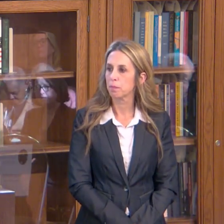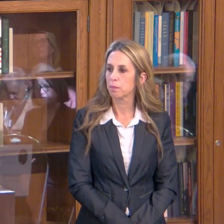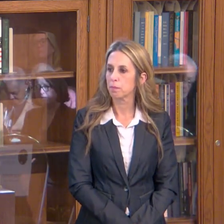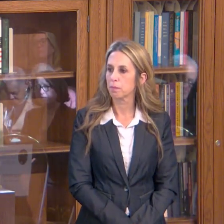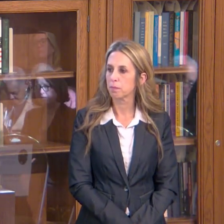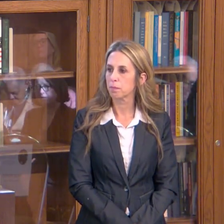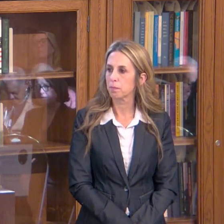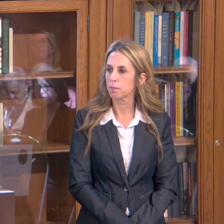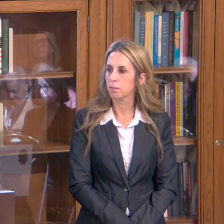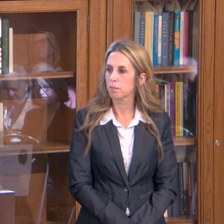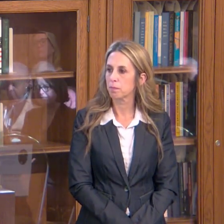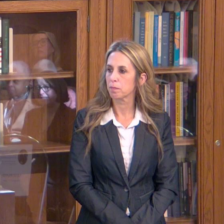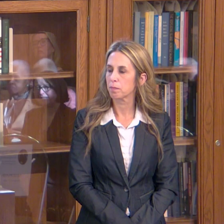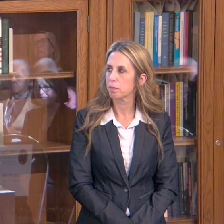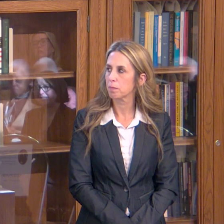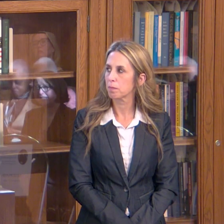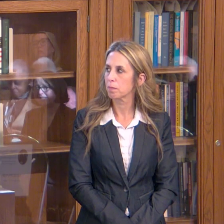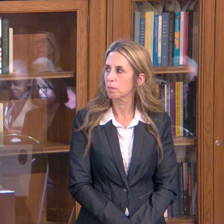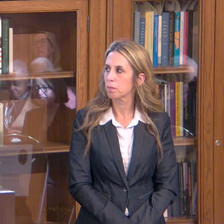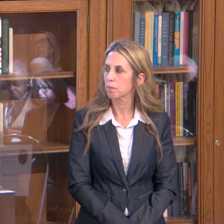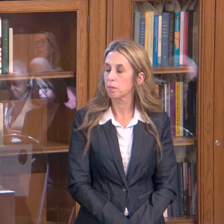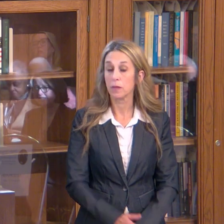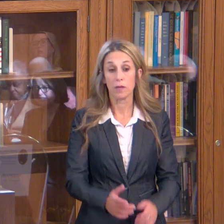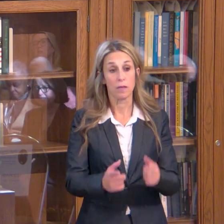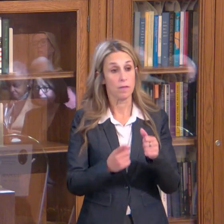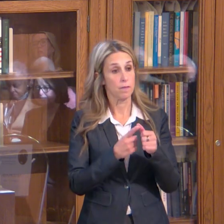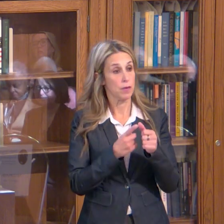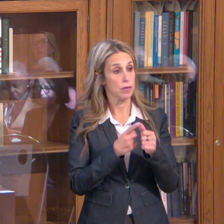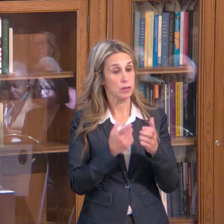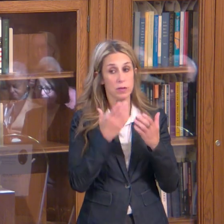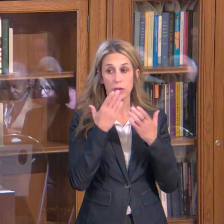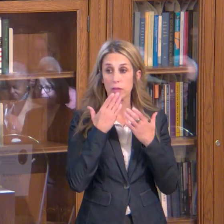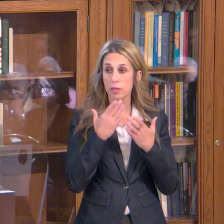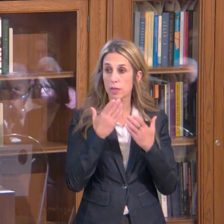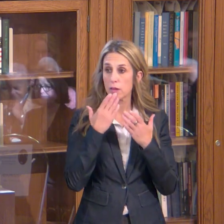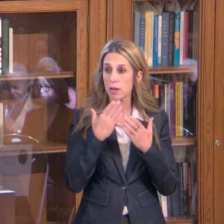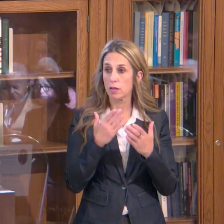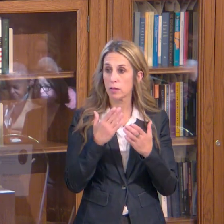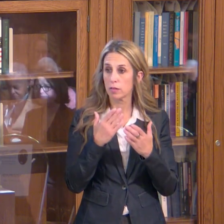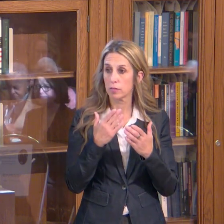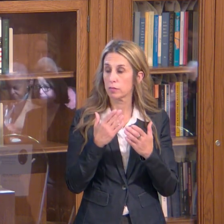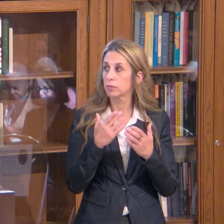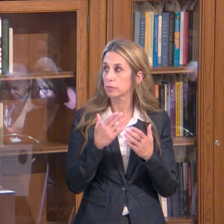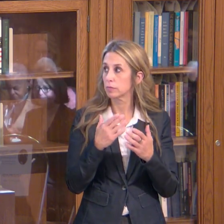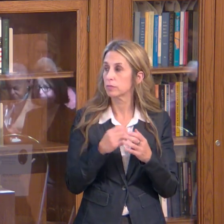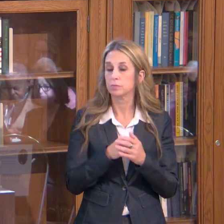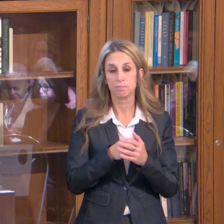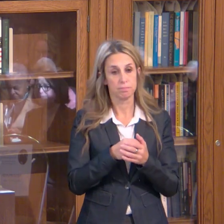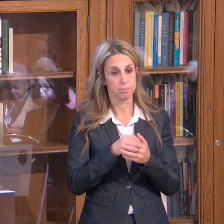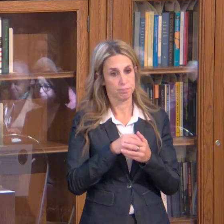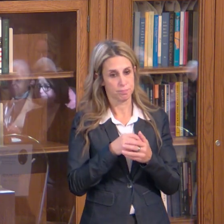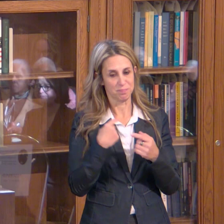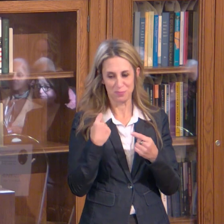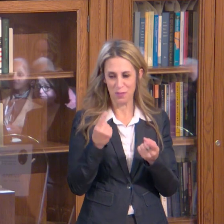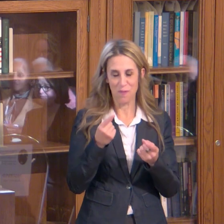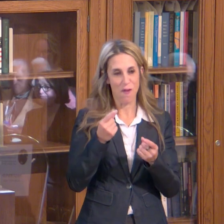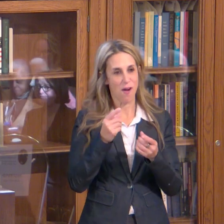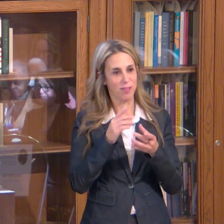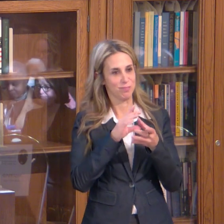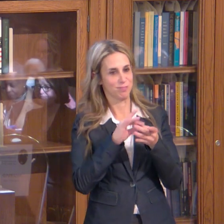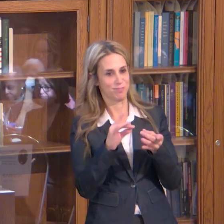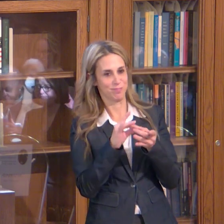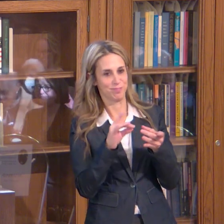anyone but first let me say thank you for all all of those that have spoken and shared with us